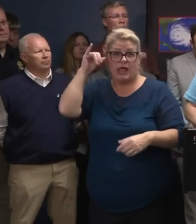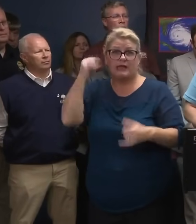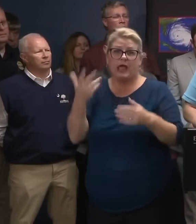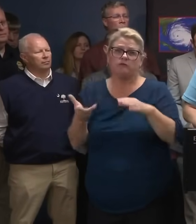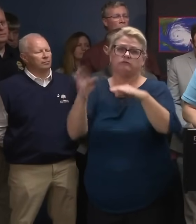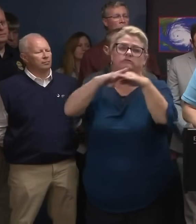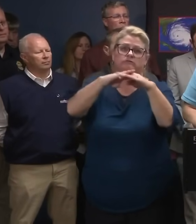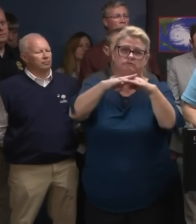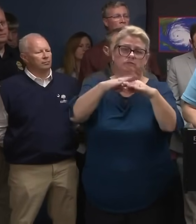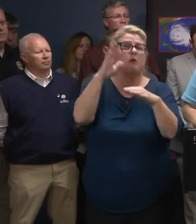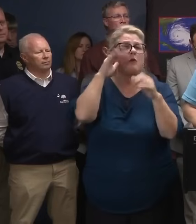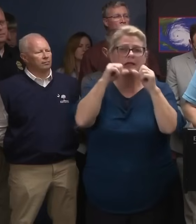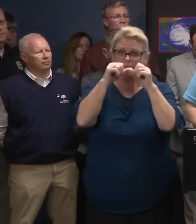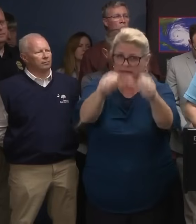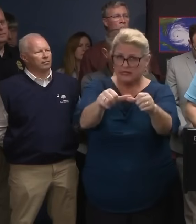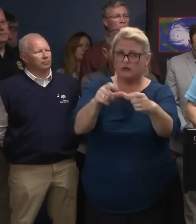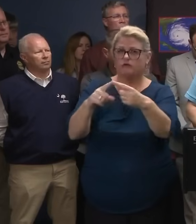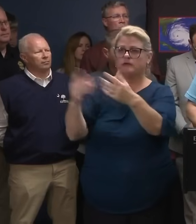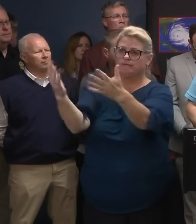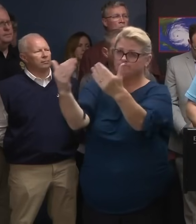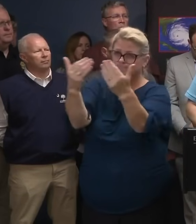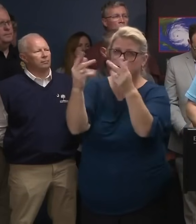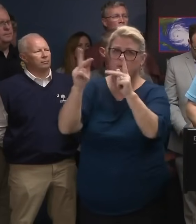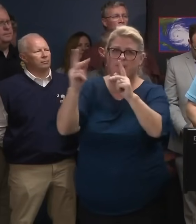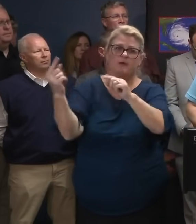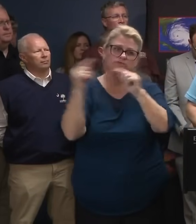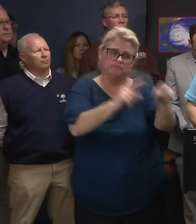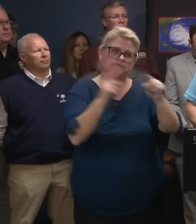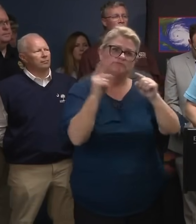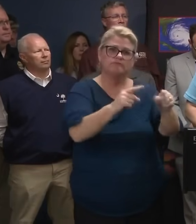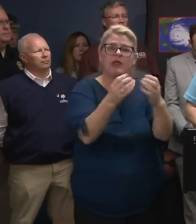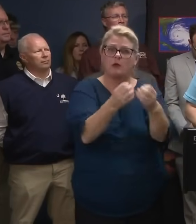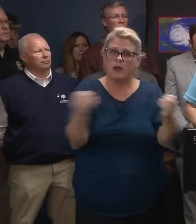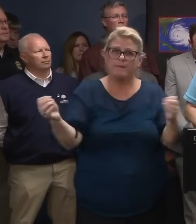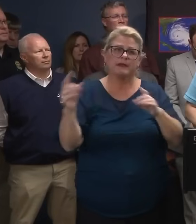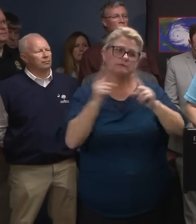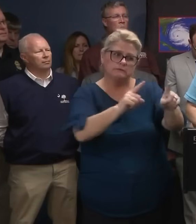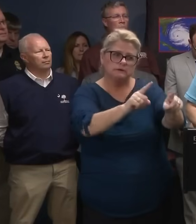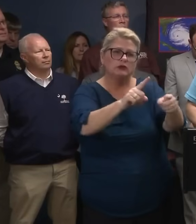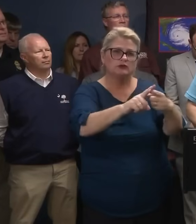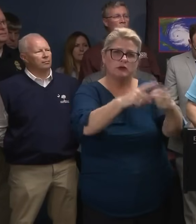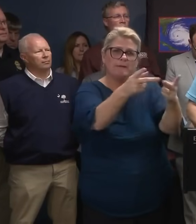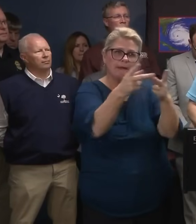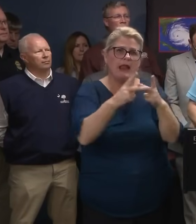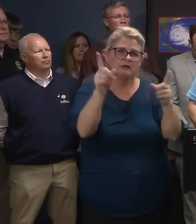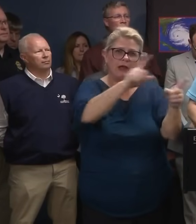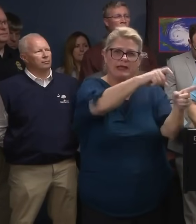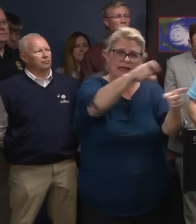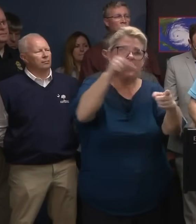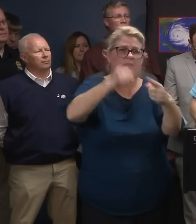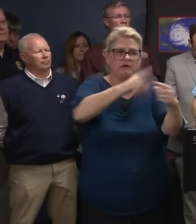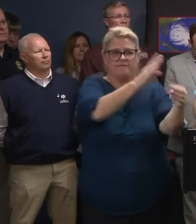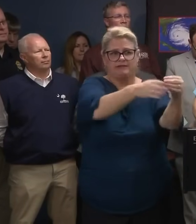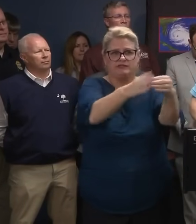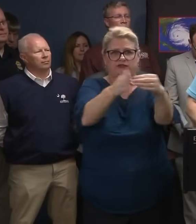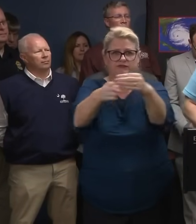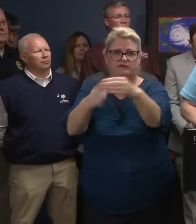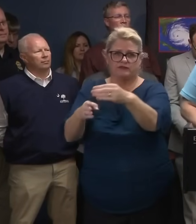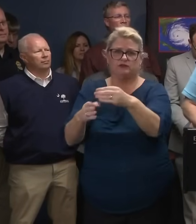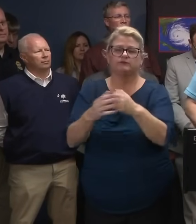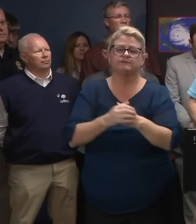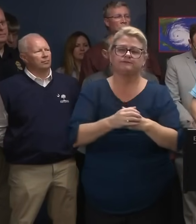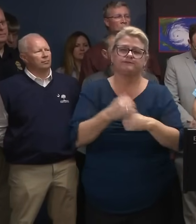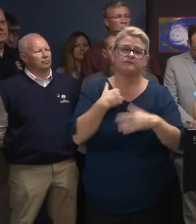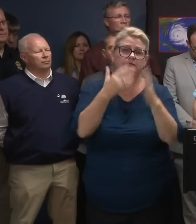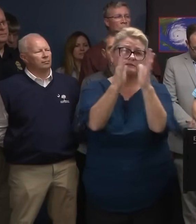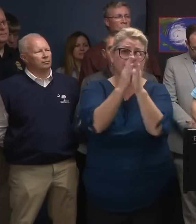do that, and we will continue to send additional people and equipment into the affected areas until we get the job done. We ask